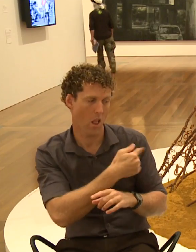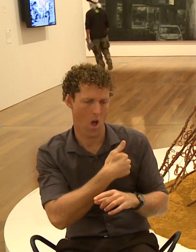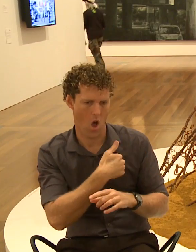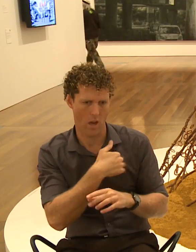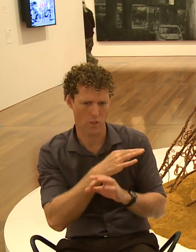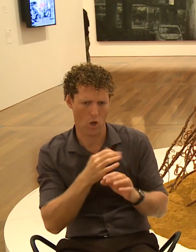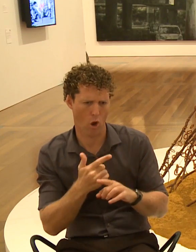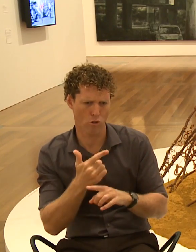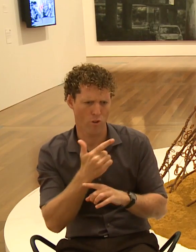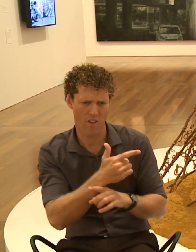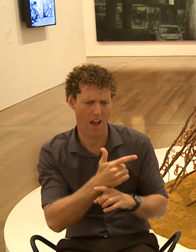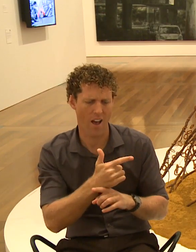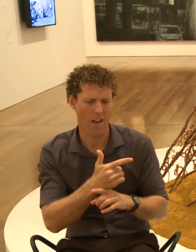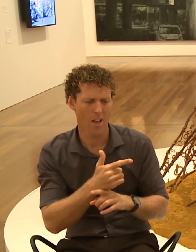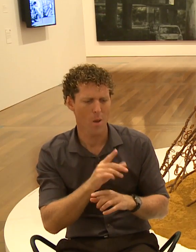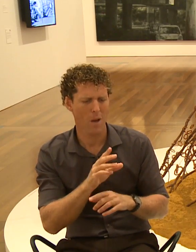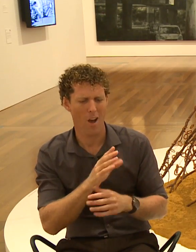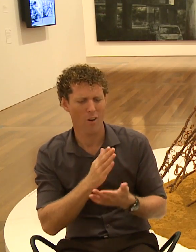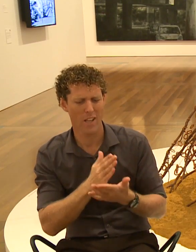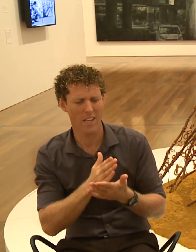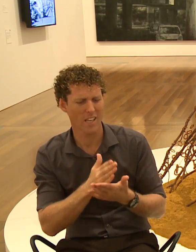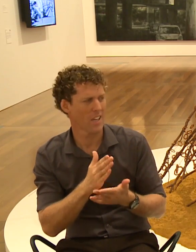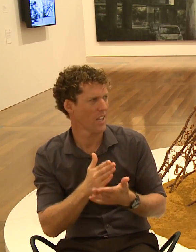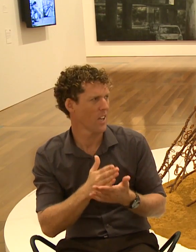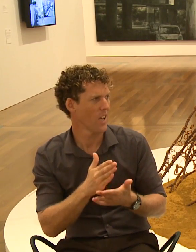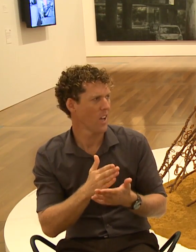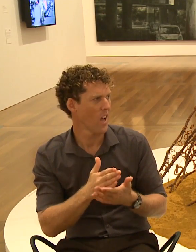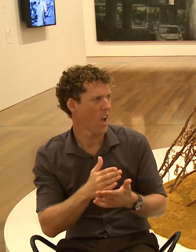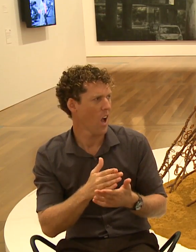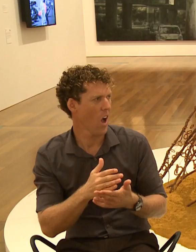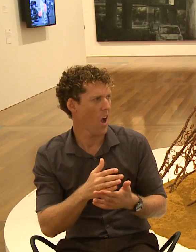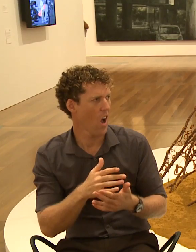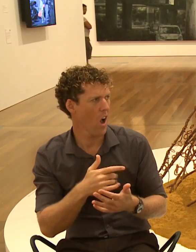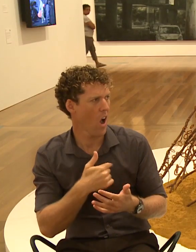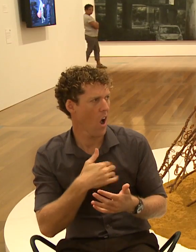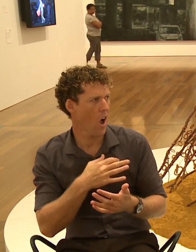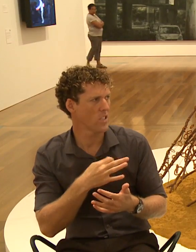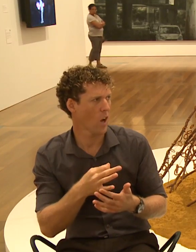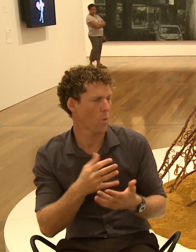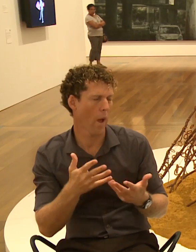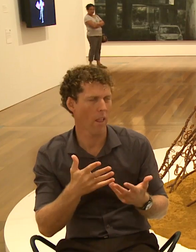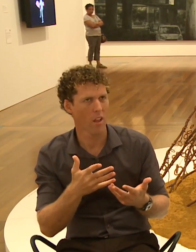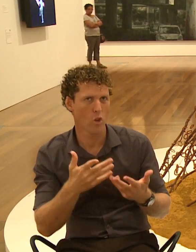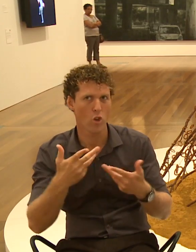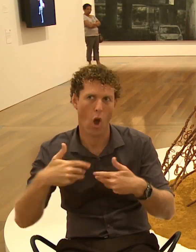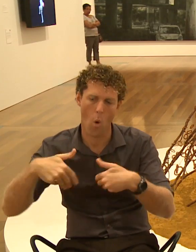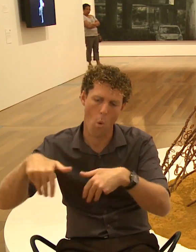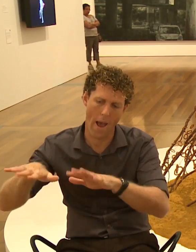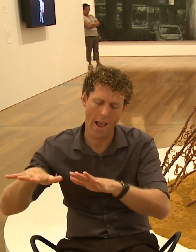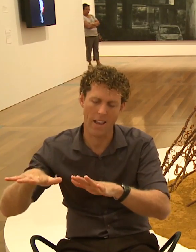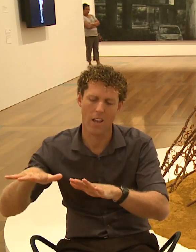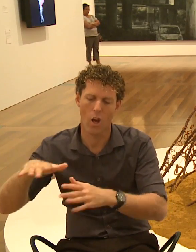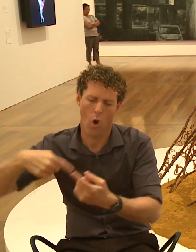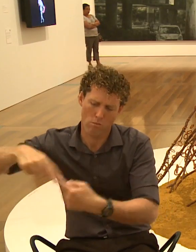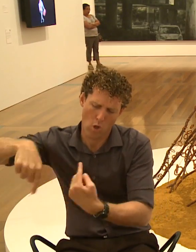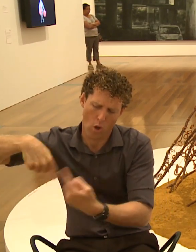don't, and I probably should, but I don't really go, you know, a really long. Well, you go away, you go around in circles. You always